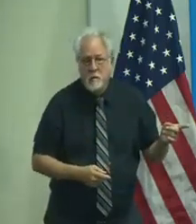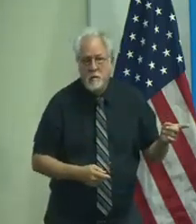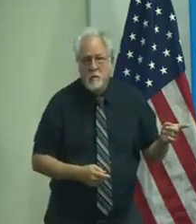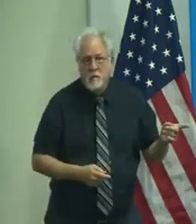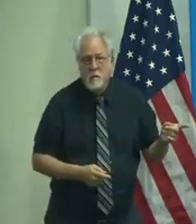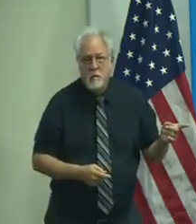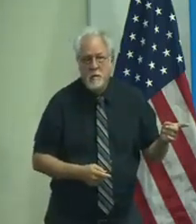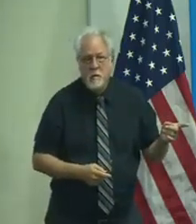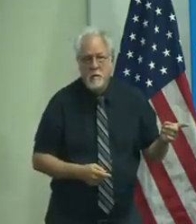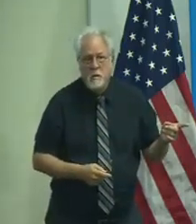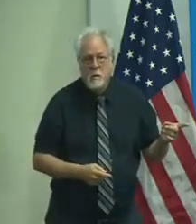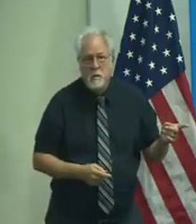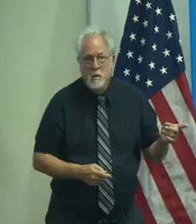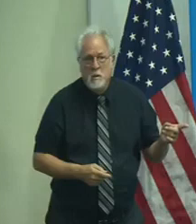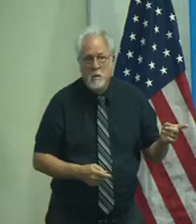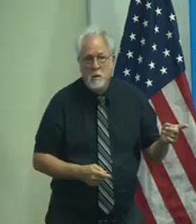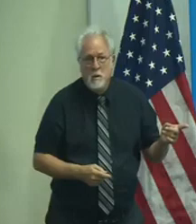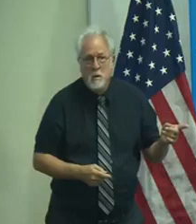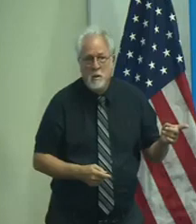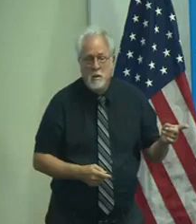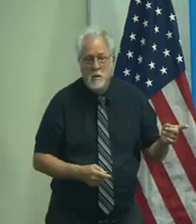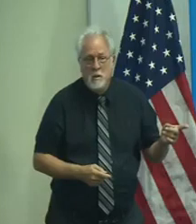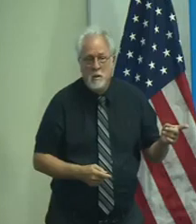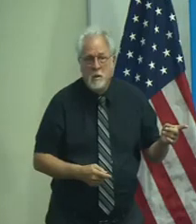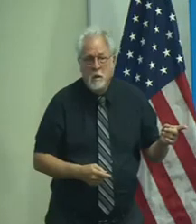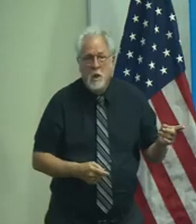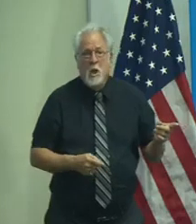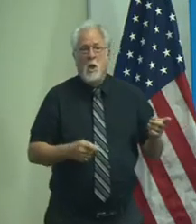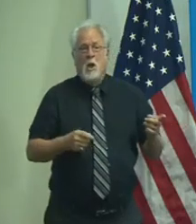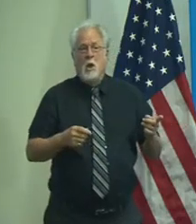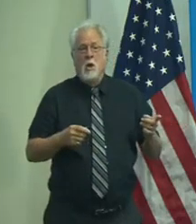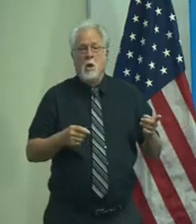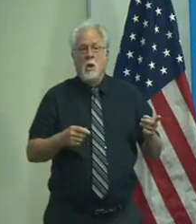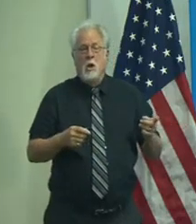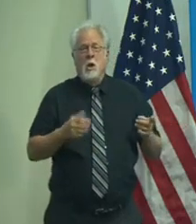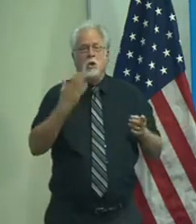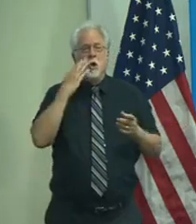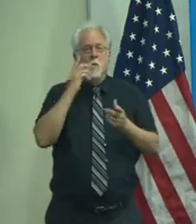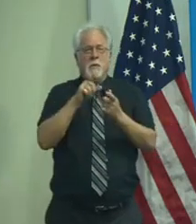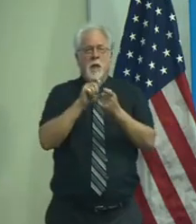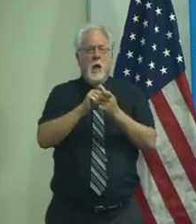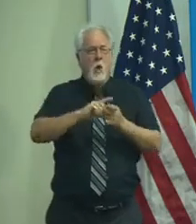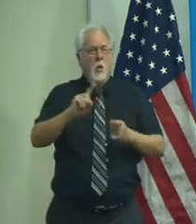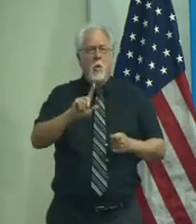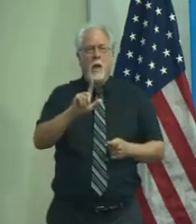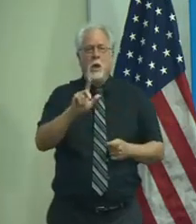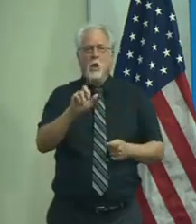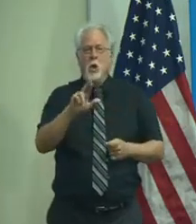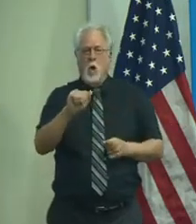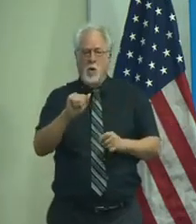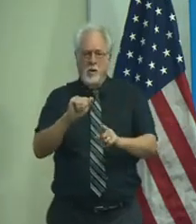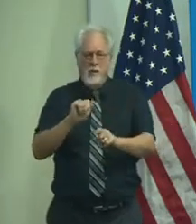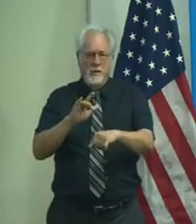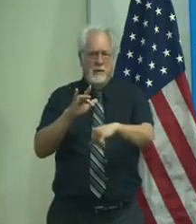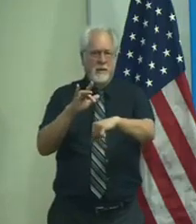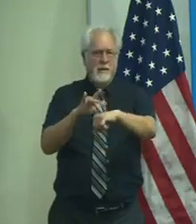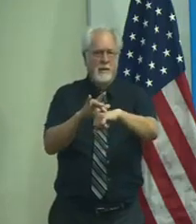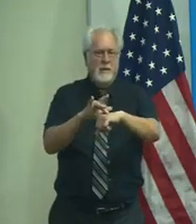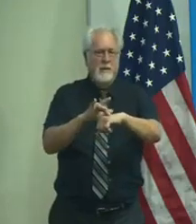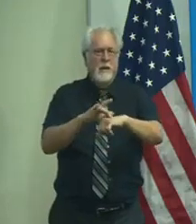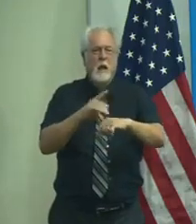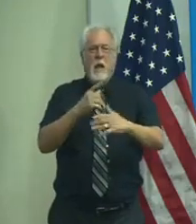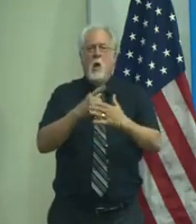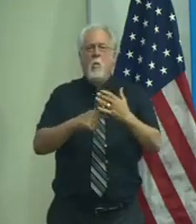Well, do you know yet, have they indicated where Laura might, more precisely where it might threaten, and what kind of surge